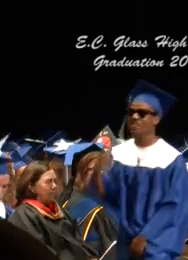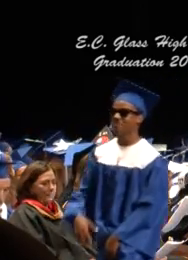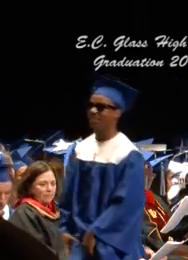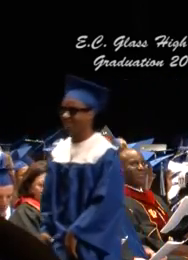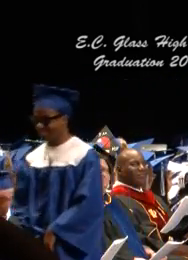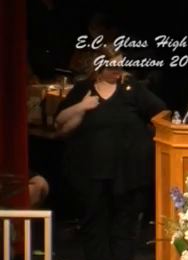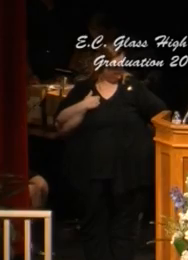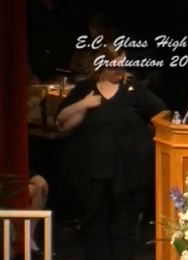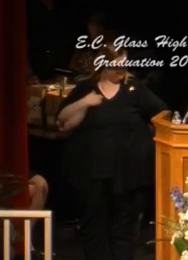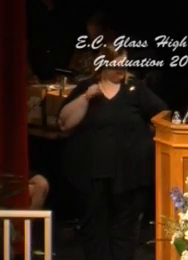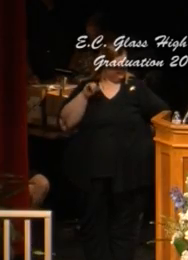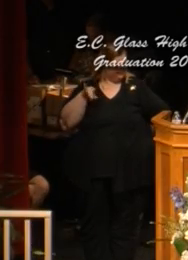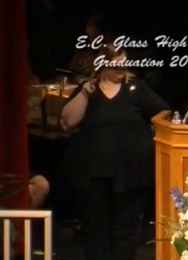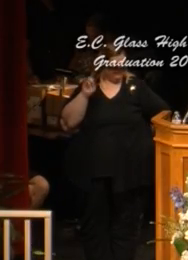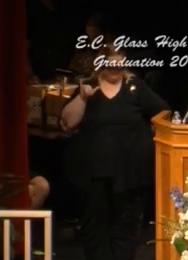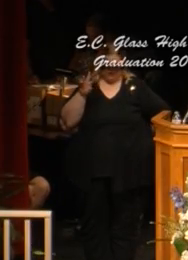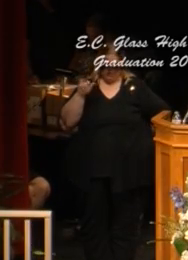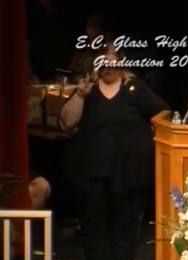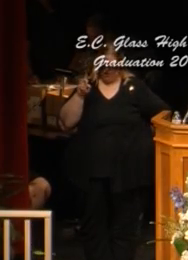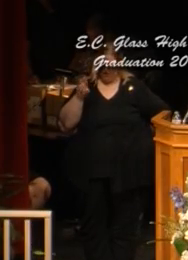Sydney Meredith Walker.